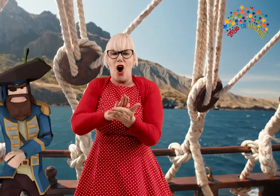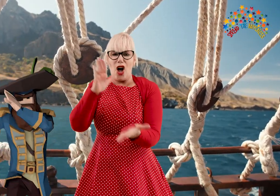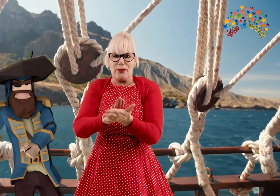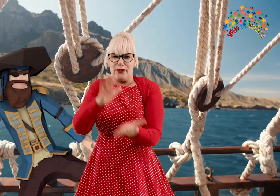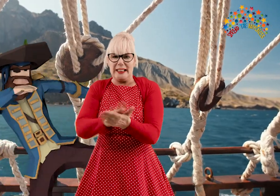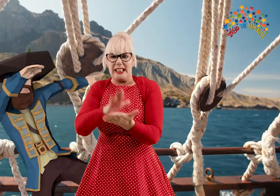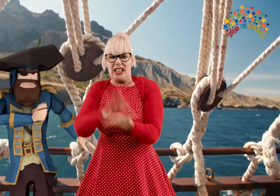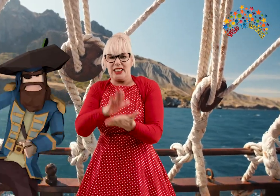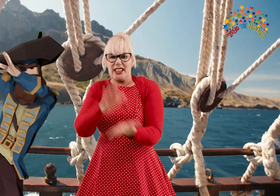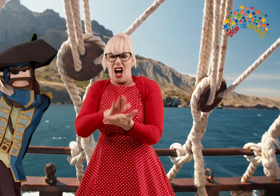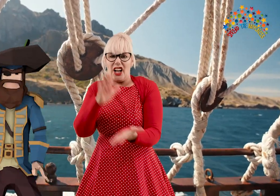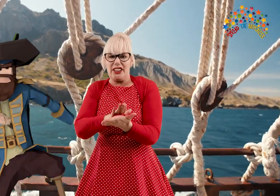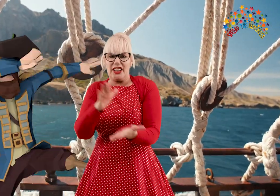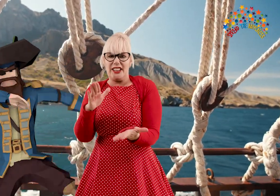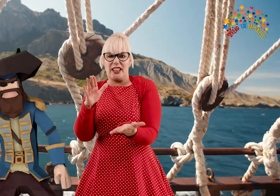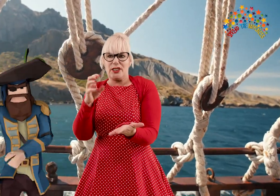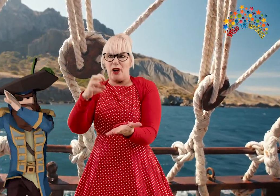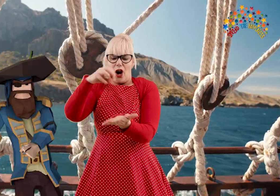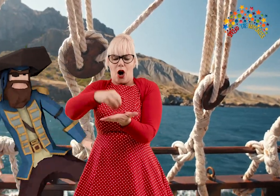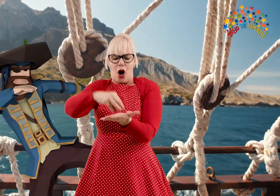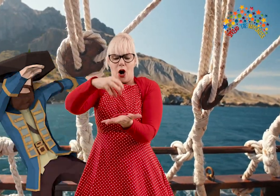All fingers on the dance floor!